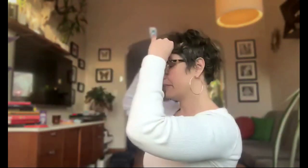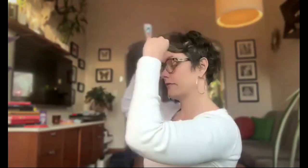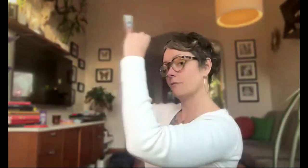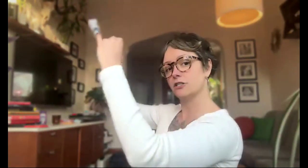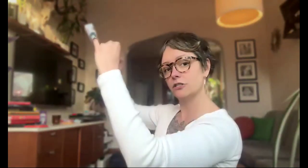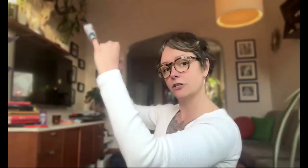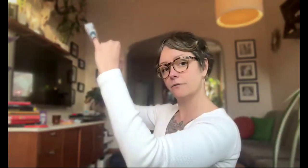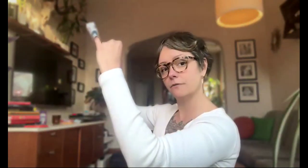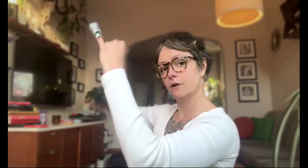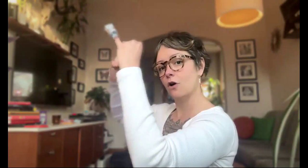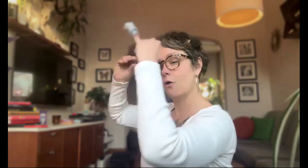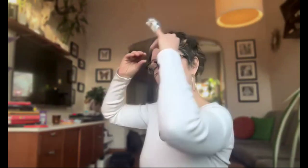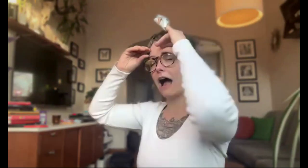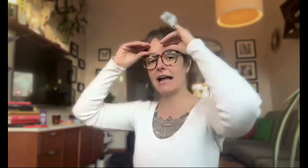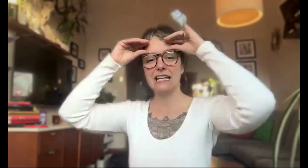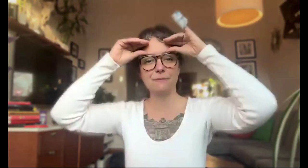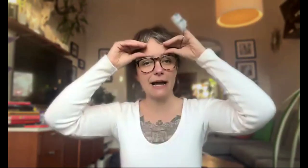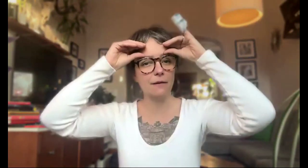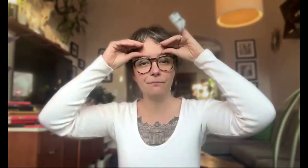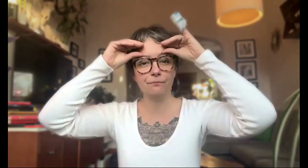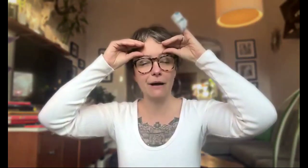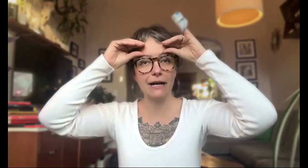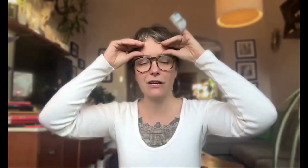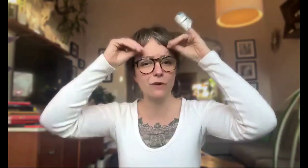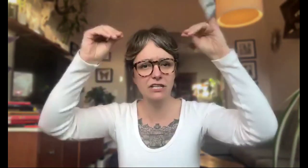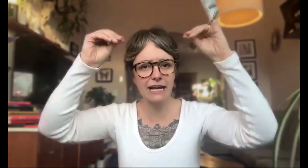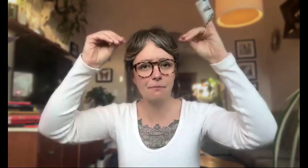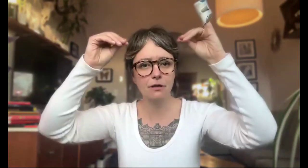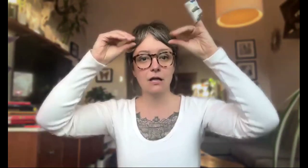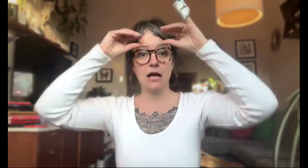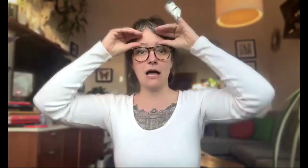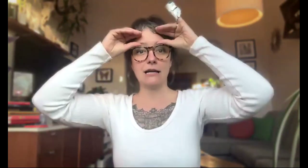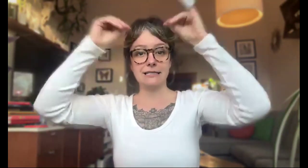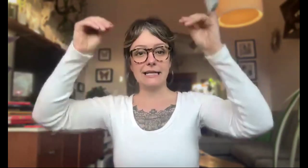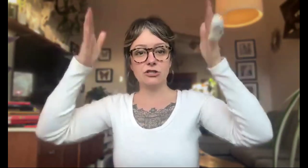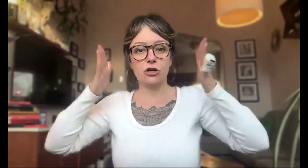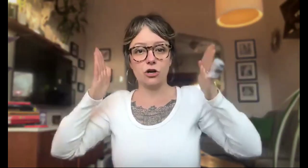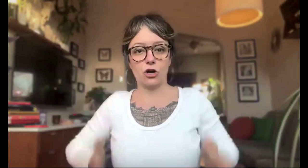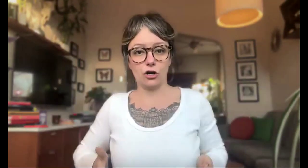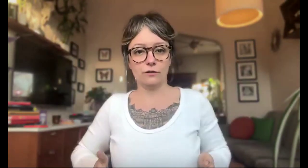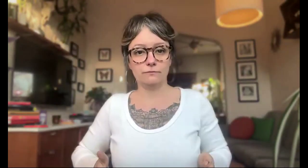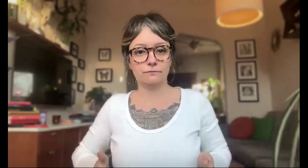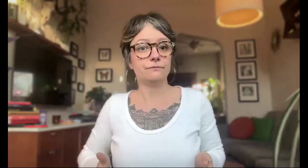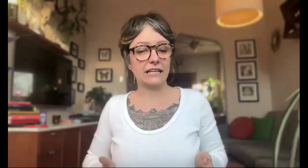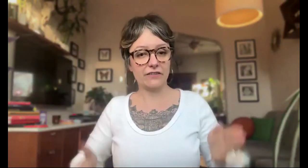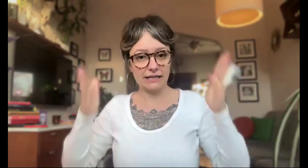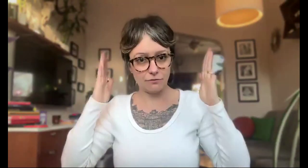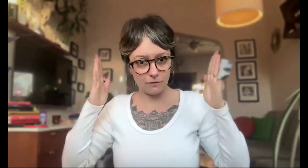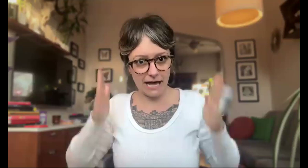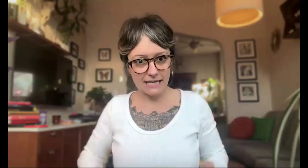giving information to you, or it is my graduation cap. Teacher. Think of it like the last